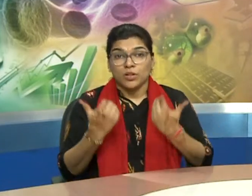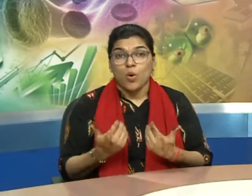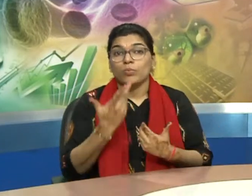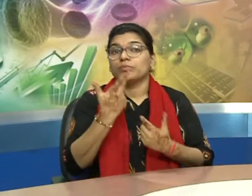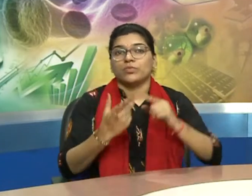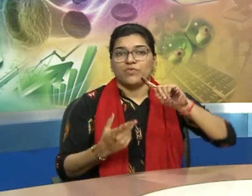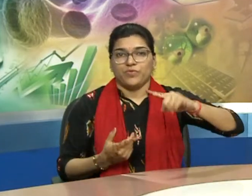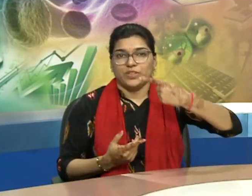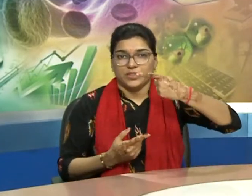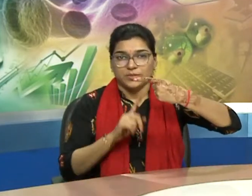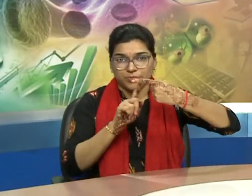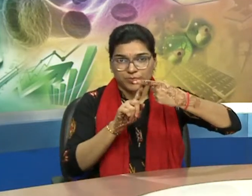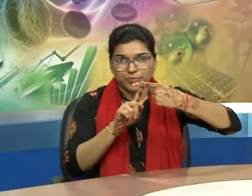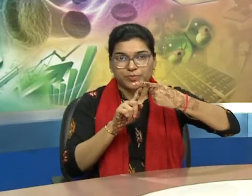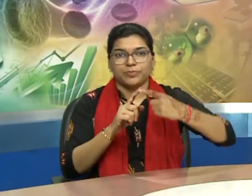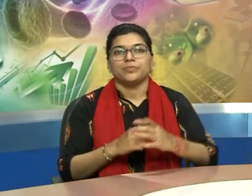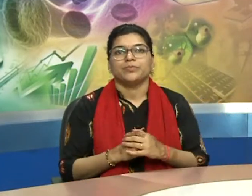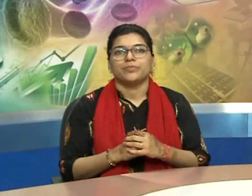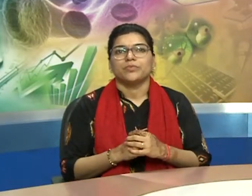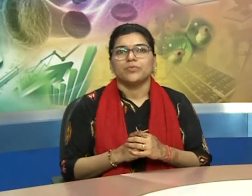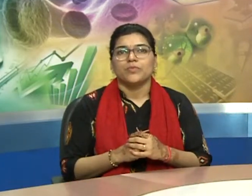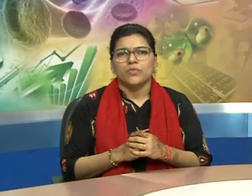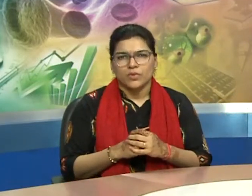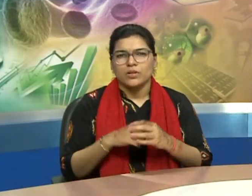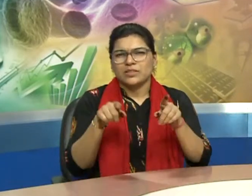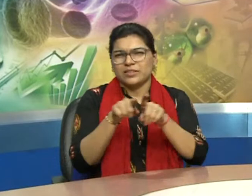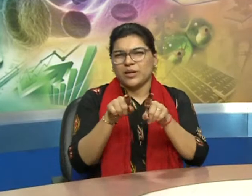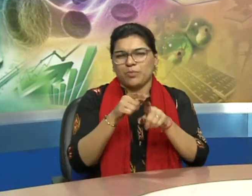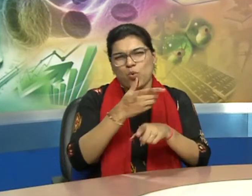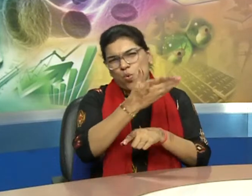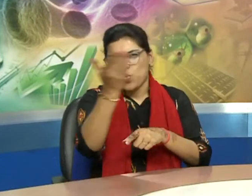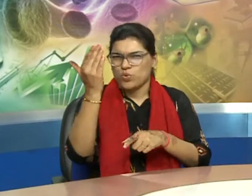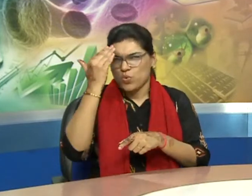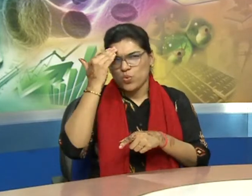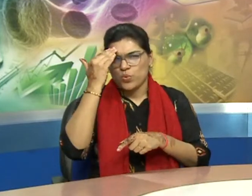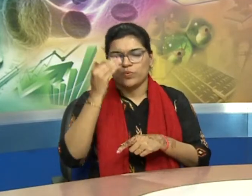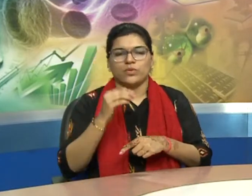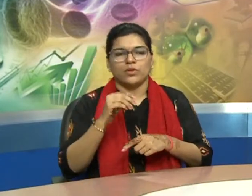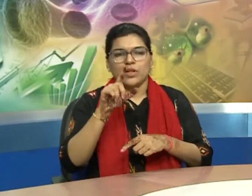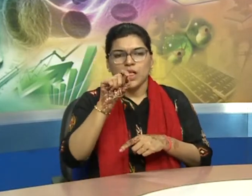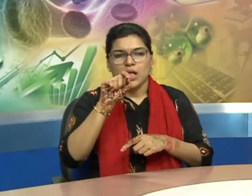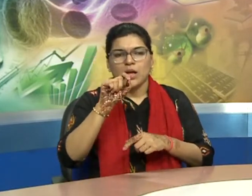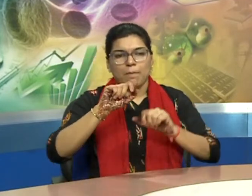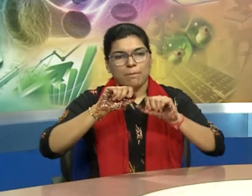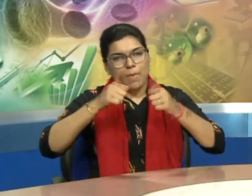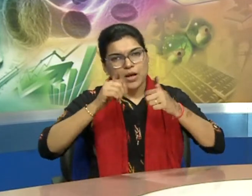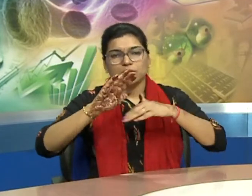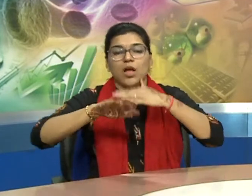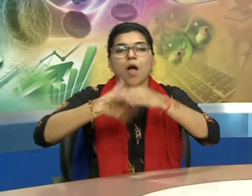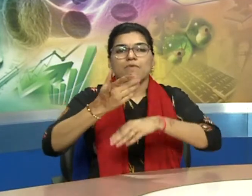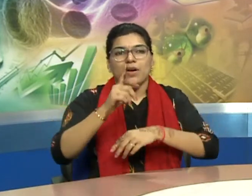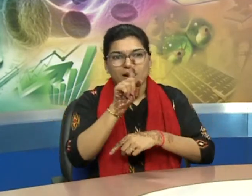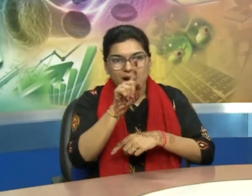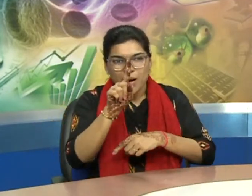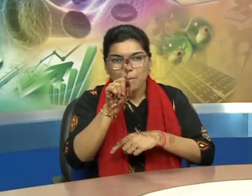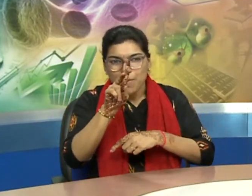are further classified in 4 different categories. The first category is junior